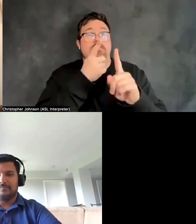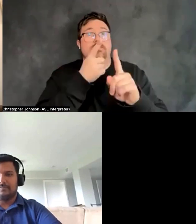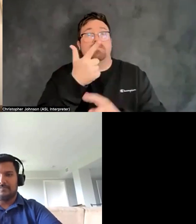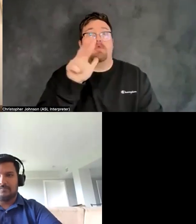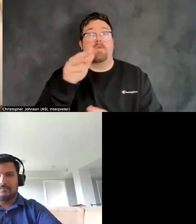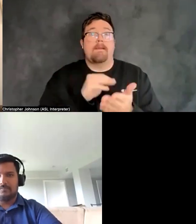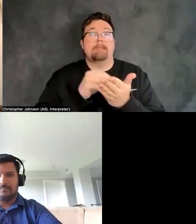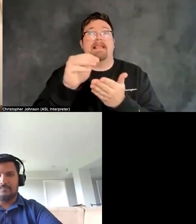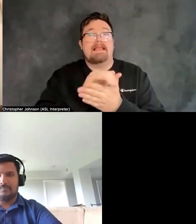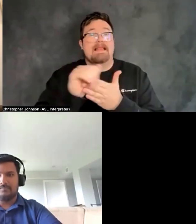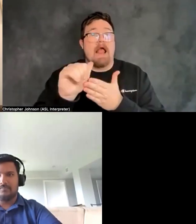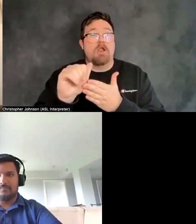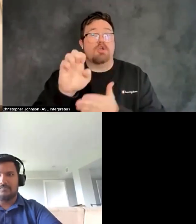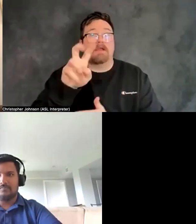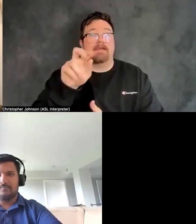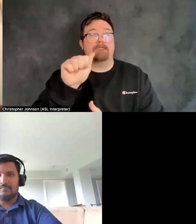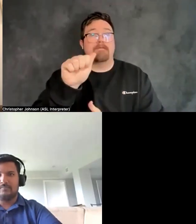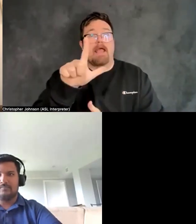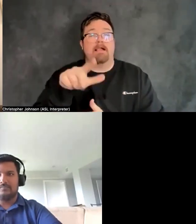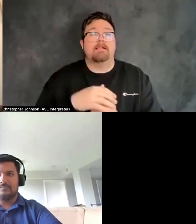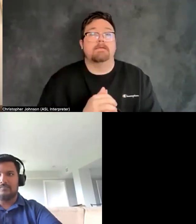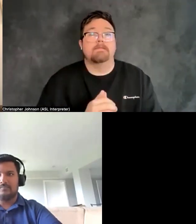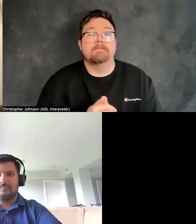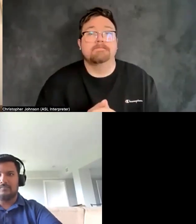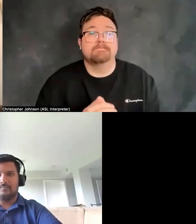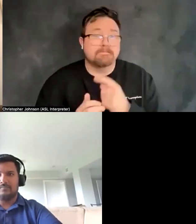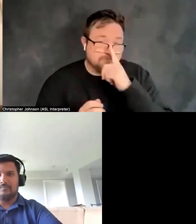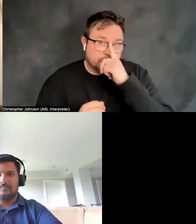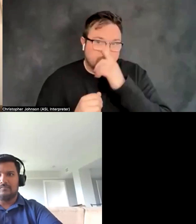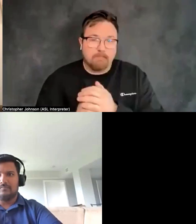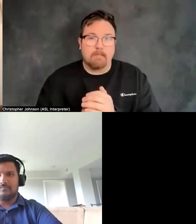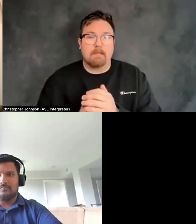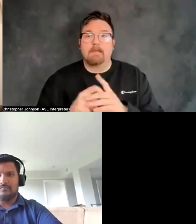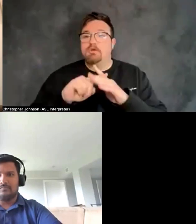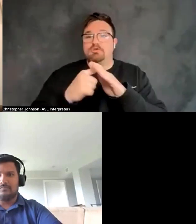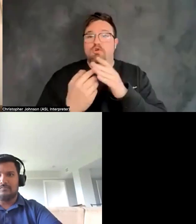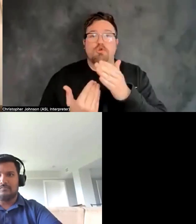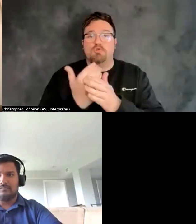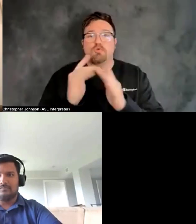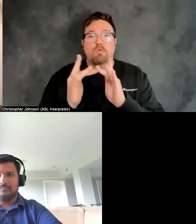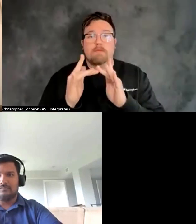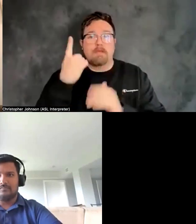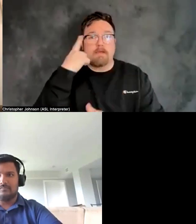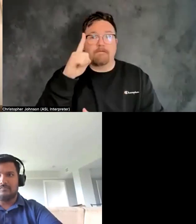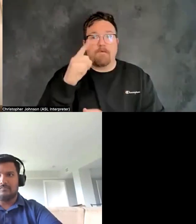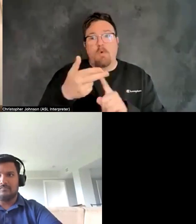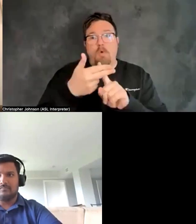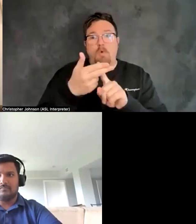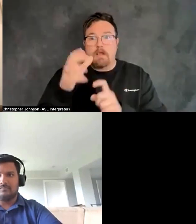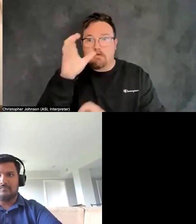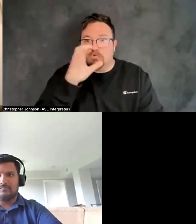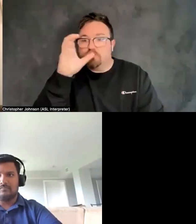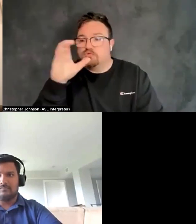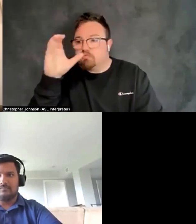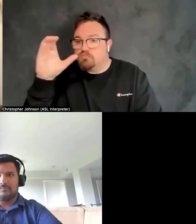Hamish's experience also includes designing a new B2B hotel search engine for Emirates, showcasing his ability